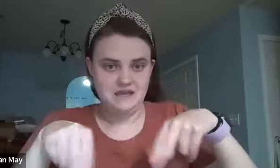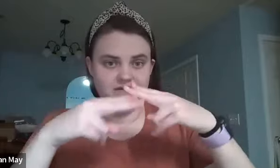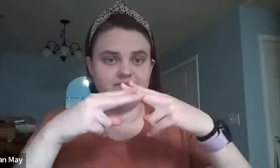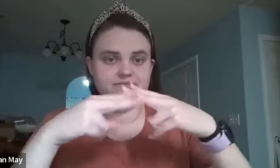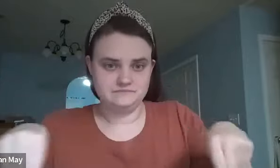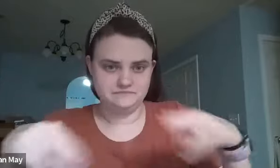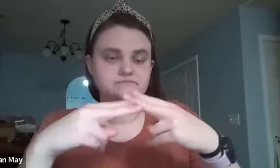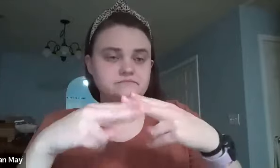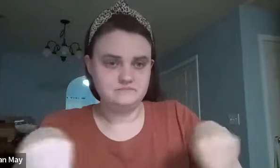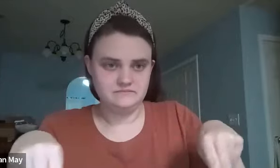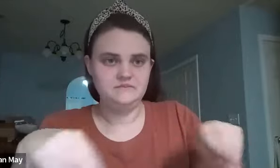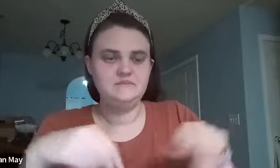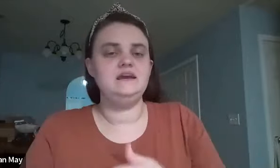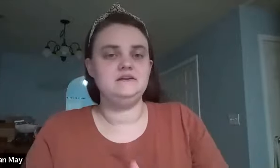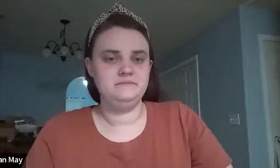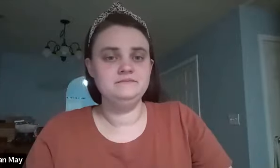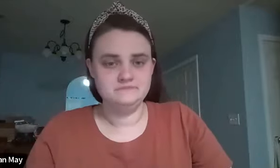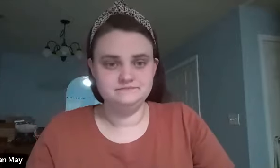Egg. Egg.